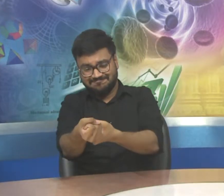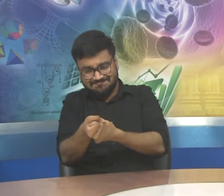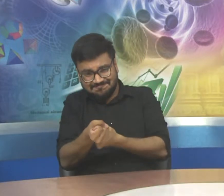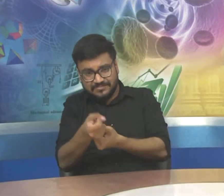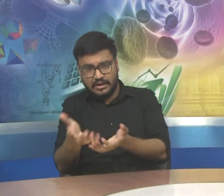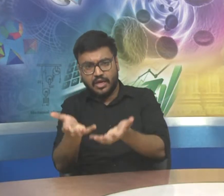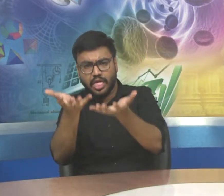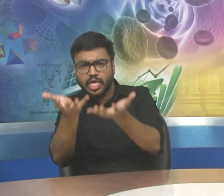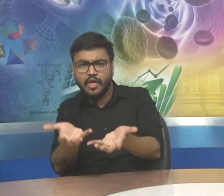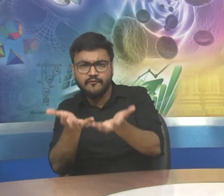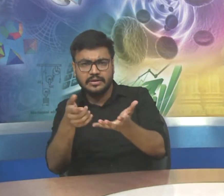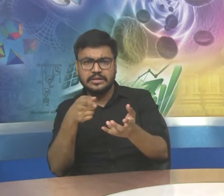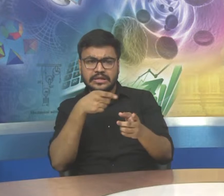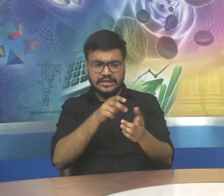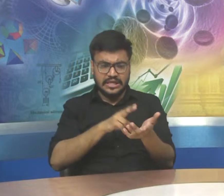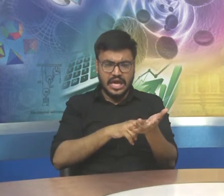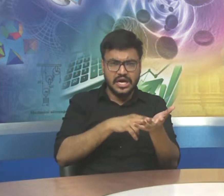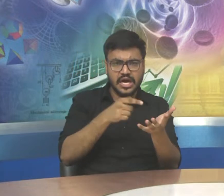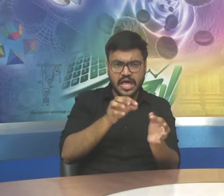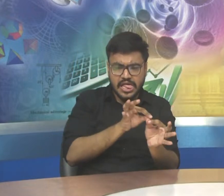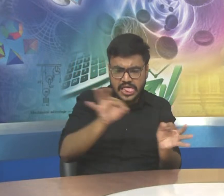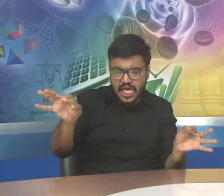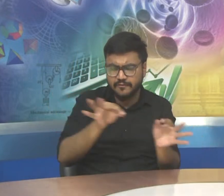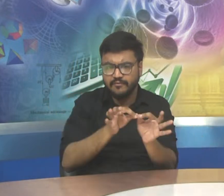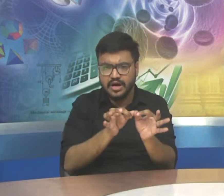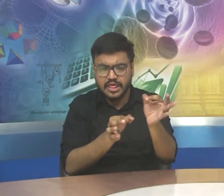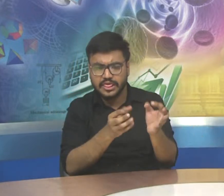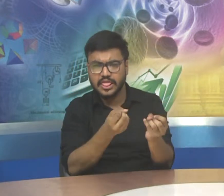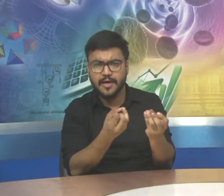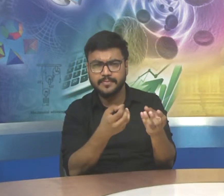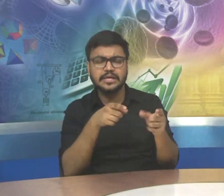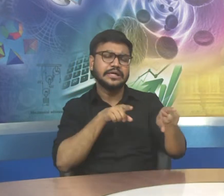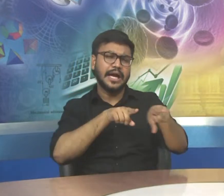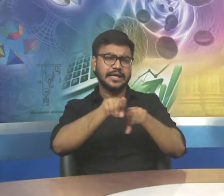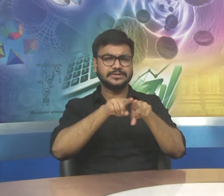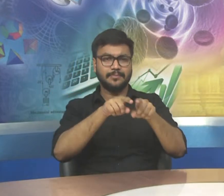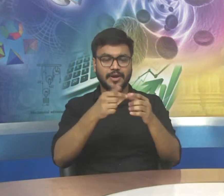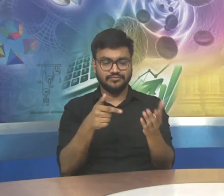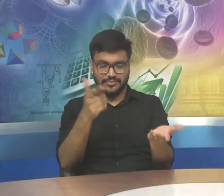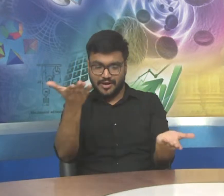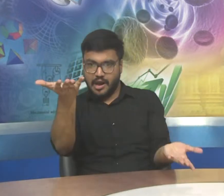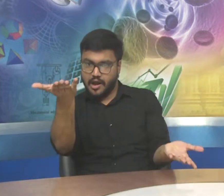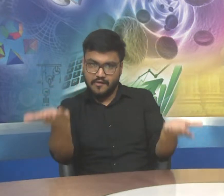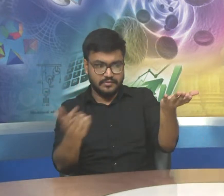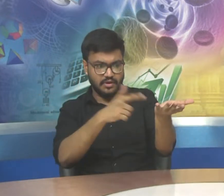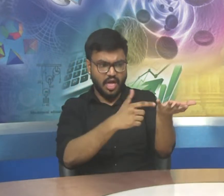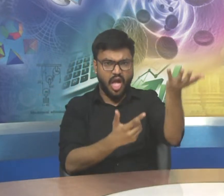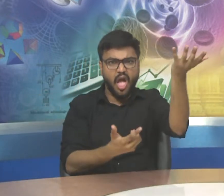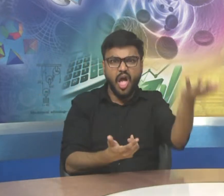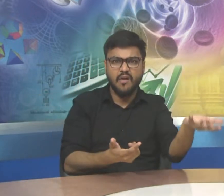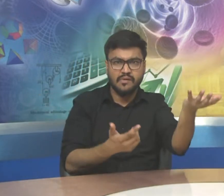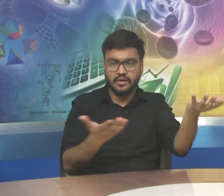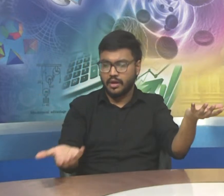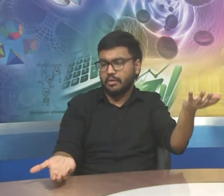can say a Newton tells us how strong a push or pull is.